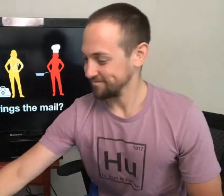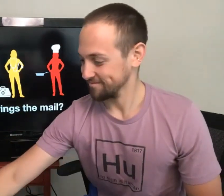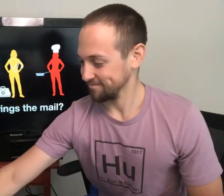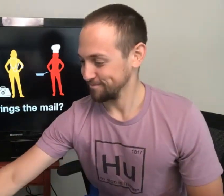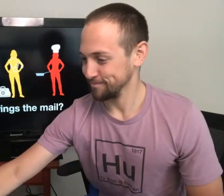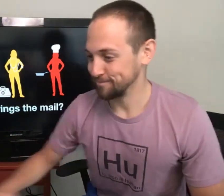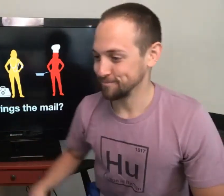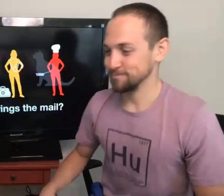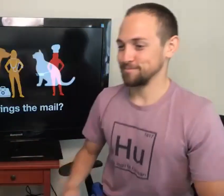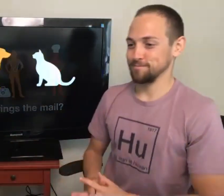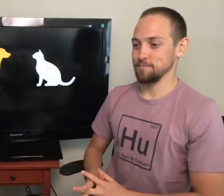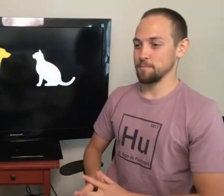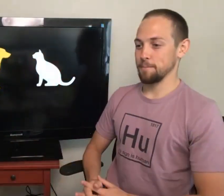Well done.